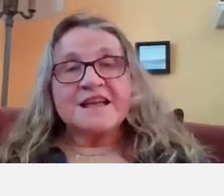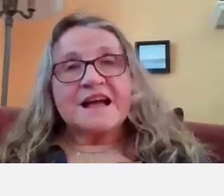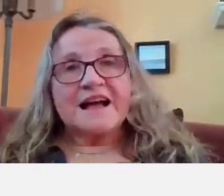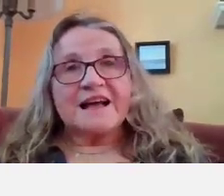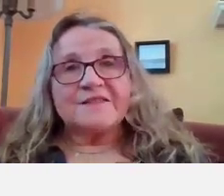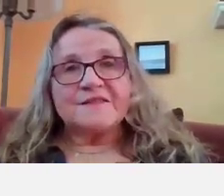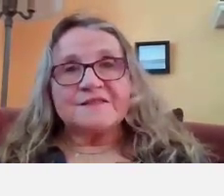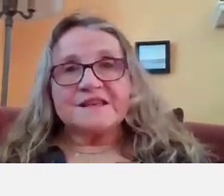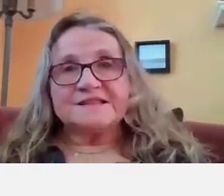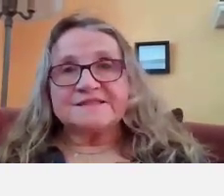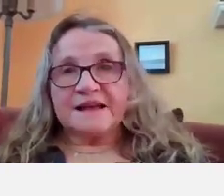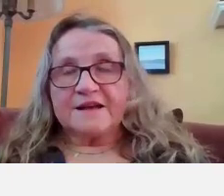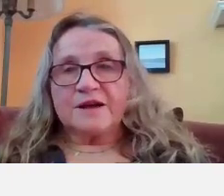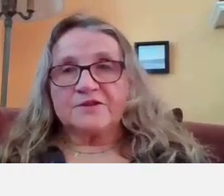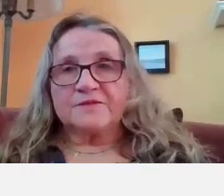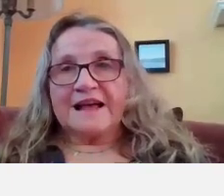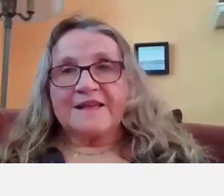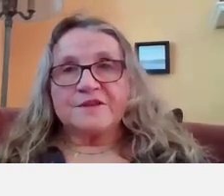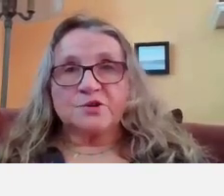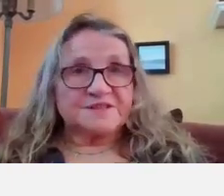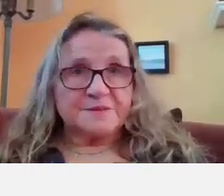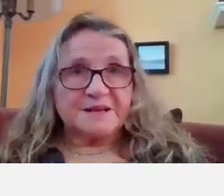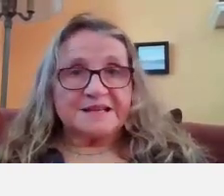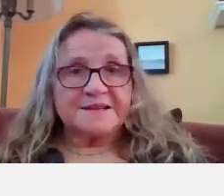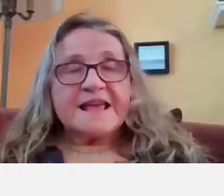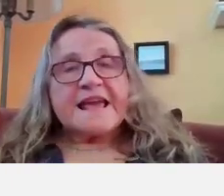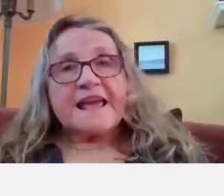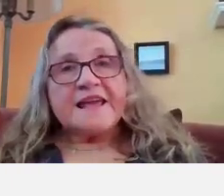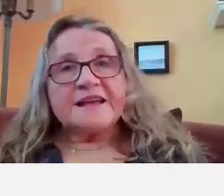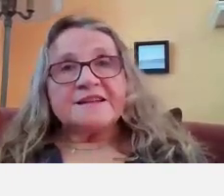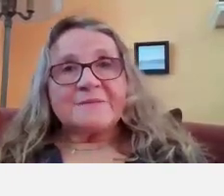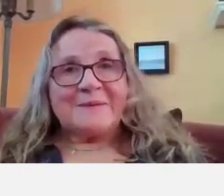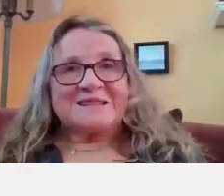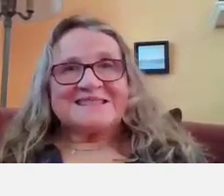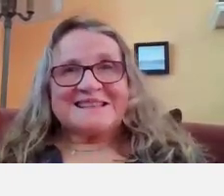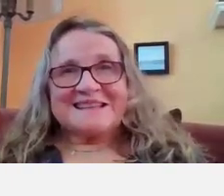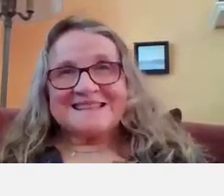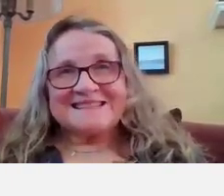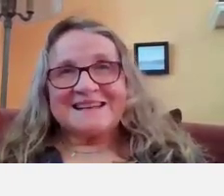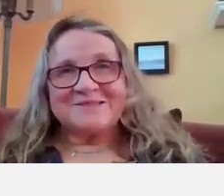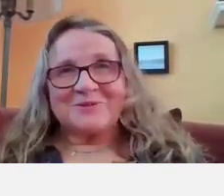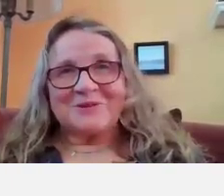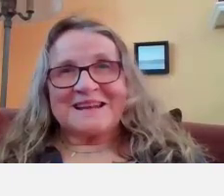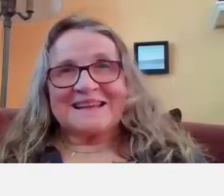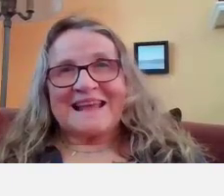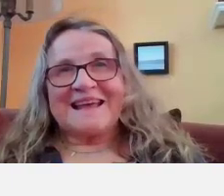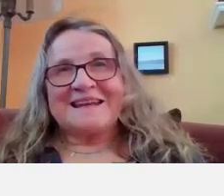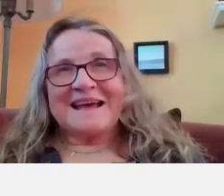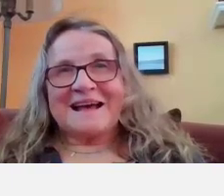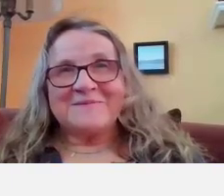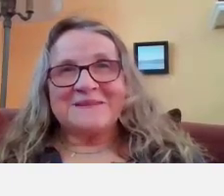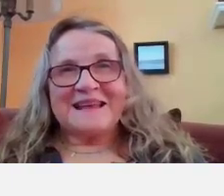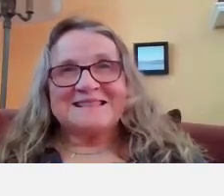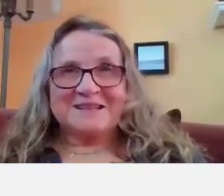working on the CRIS Committee. And I'm happy to see Senators Warnick